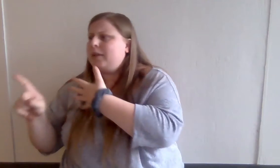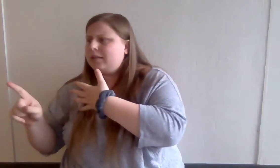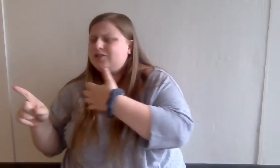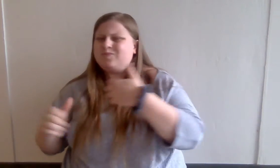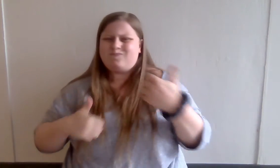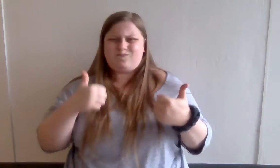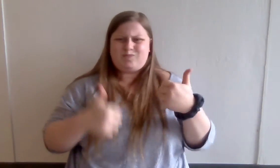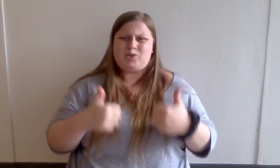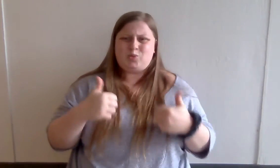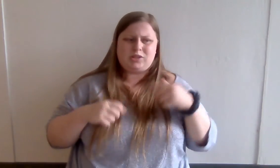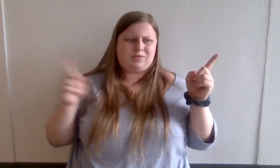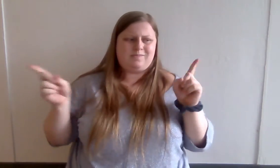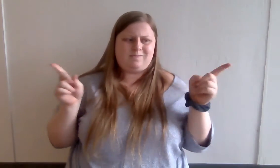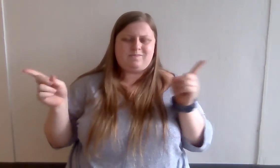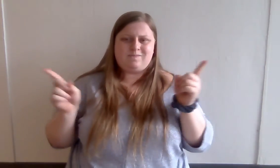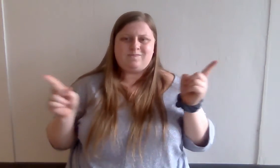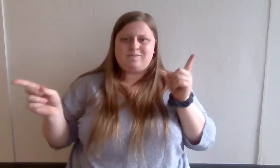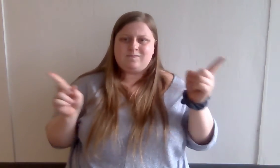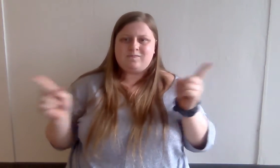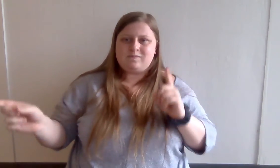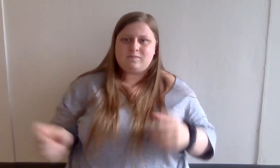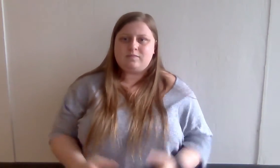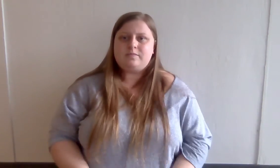Which is a recast and which is an expansion?